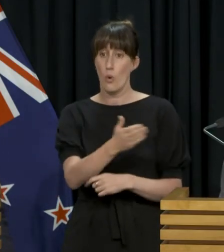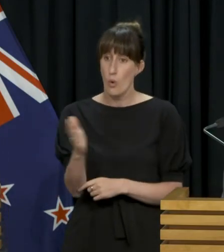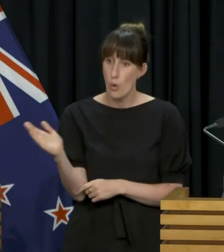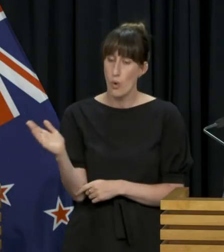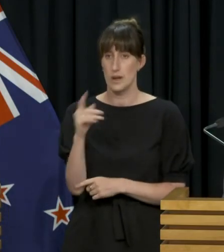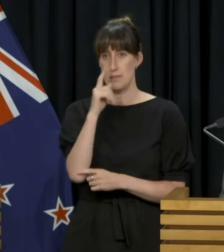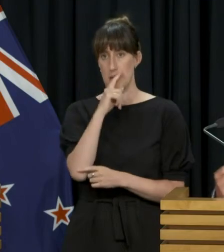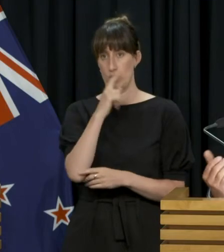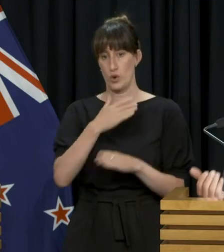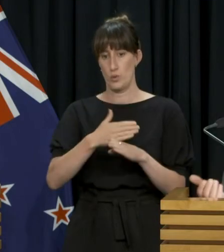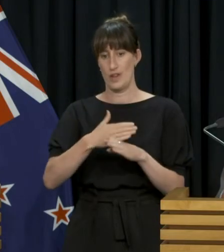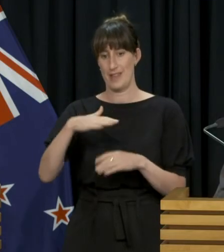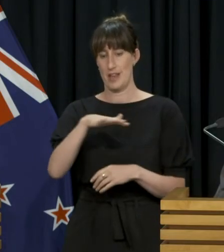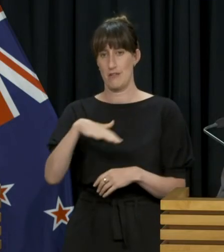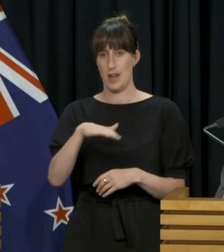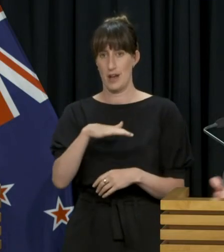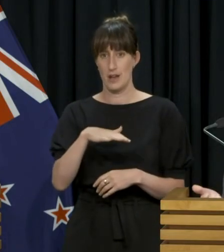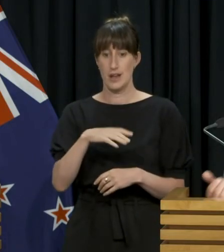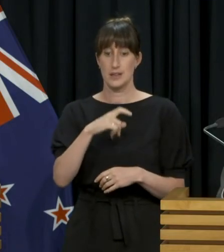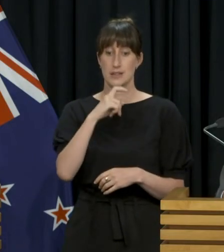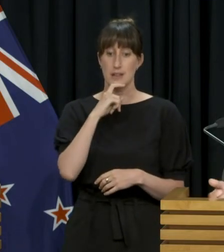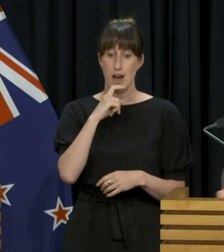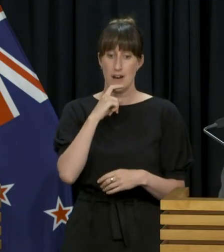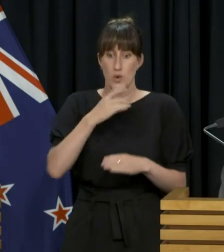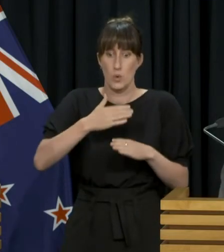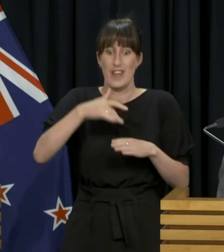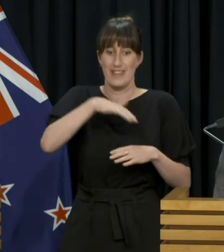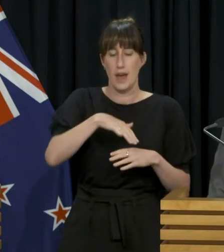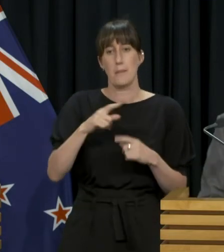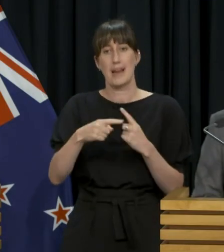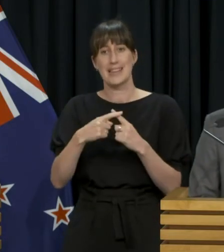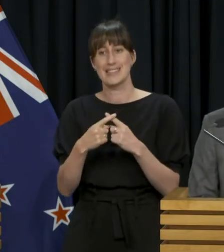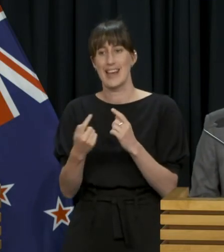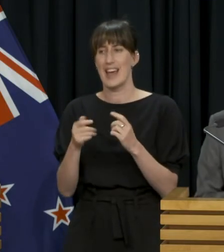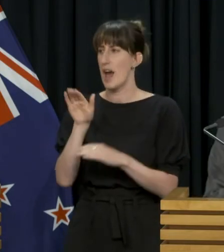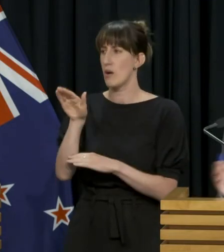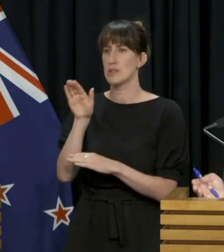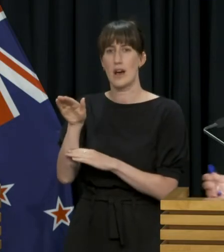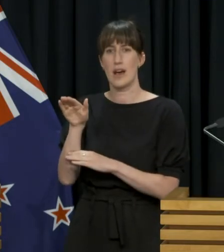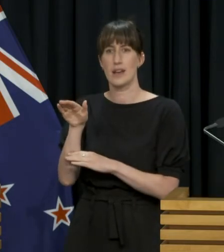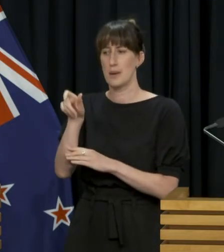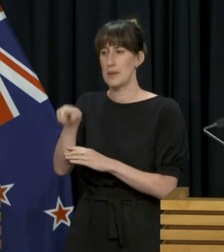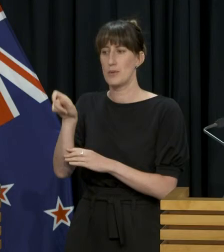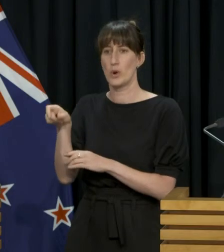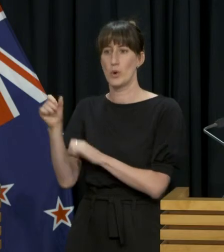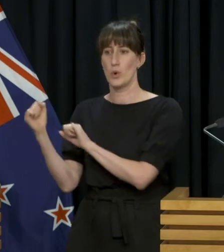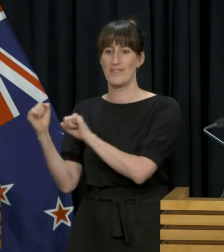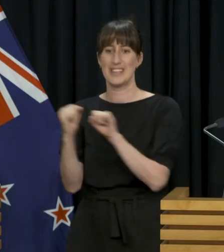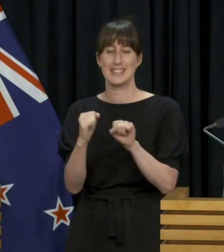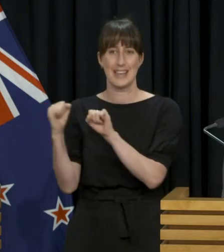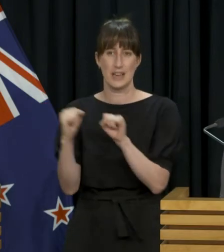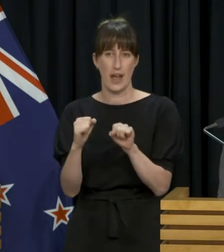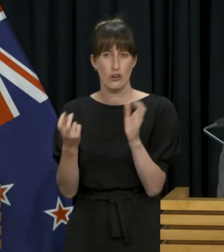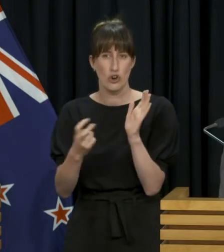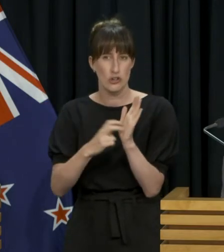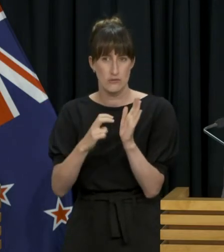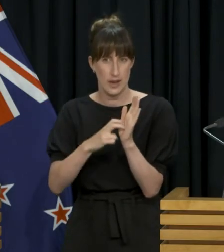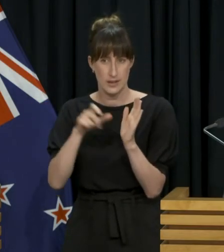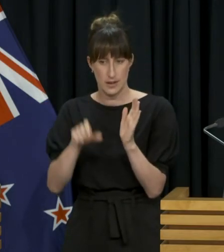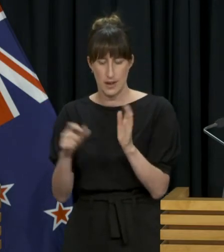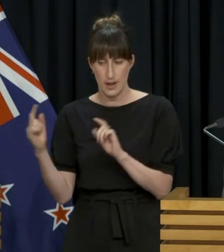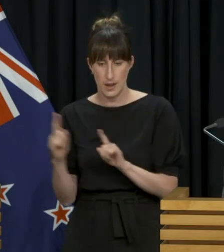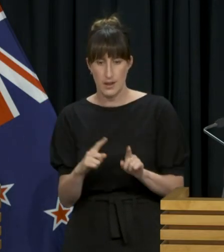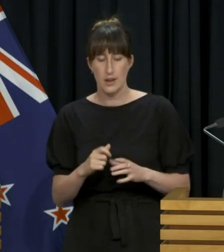contractors who bring both laundry to and from, and also the meals to and from. So we've extended that out widely. So far the testing